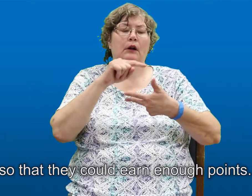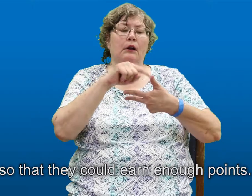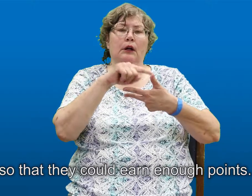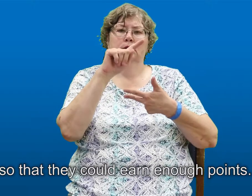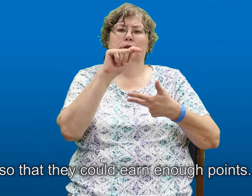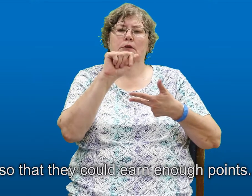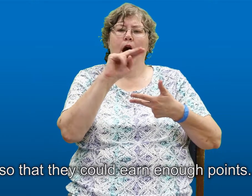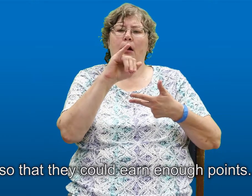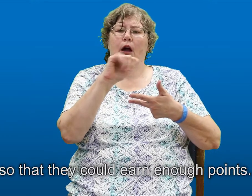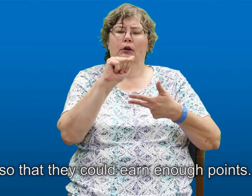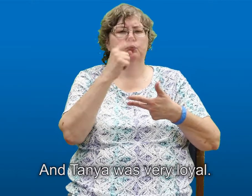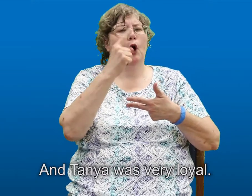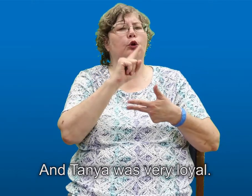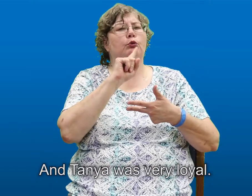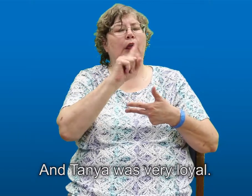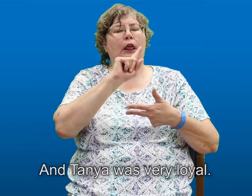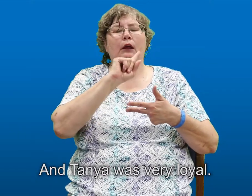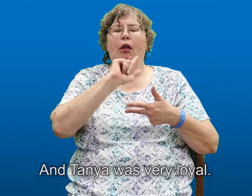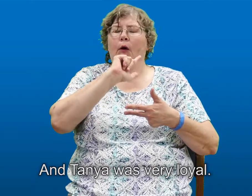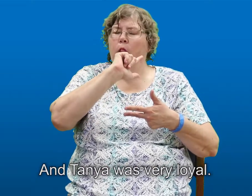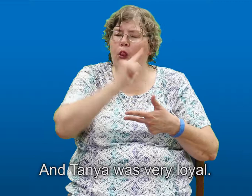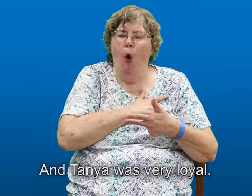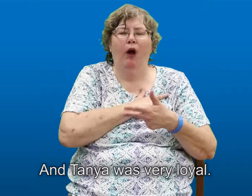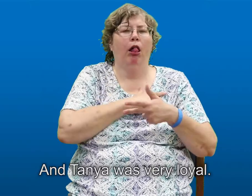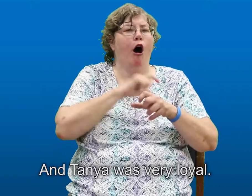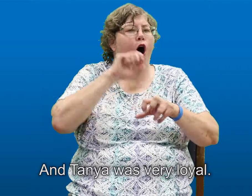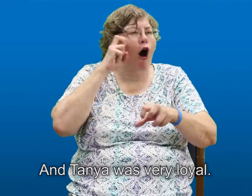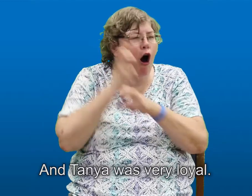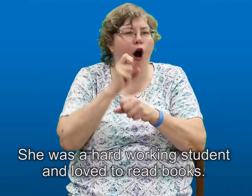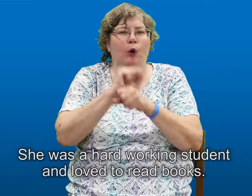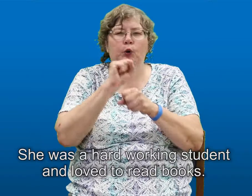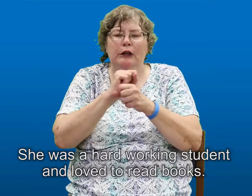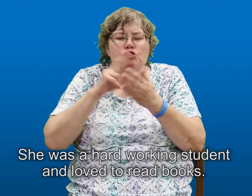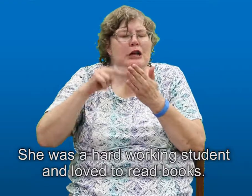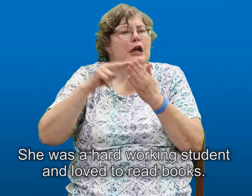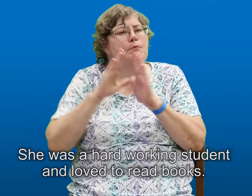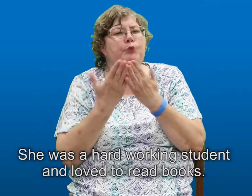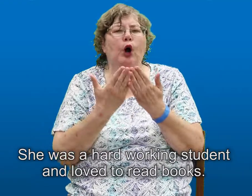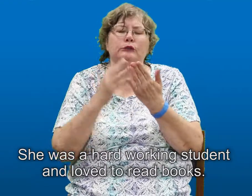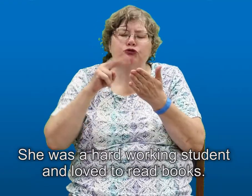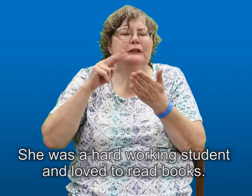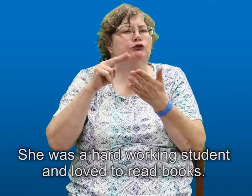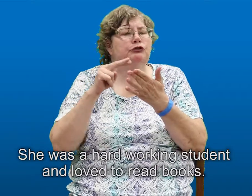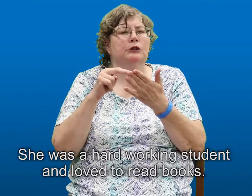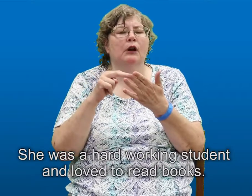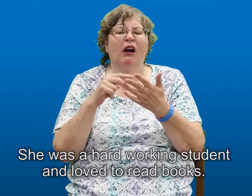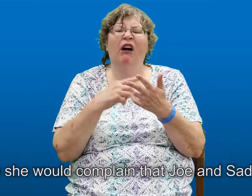points. And Tanya was very loyal. She was a hardworking student. She loved to read books. And